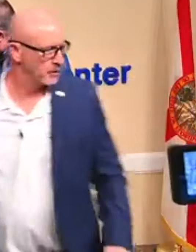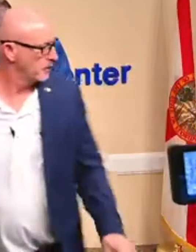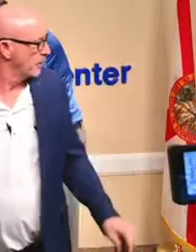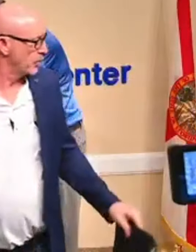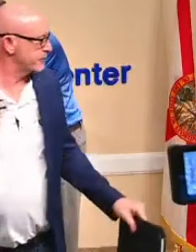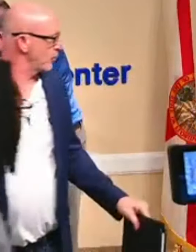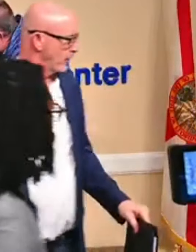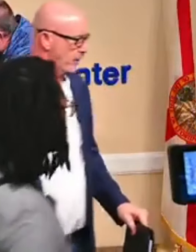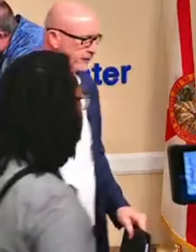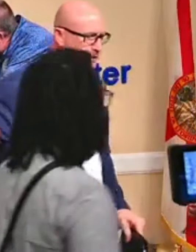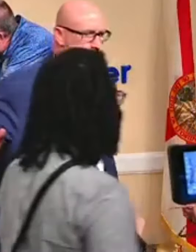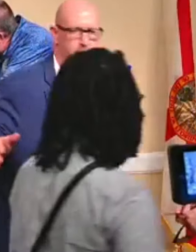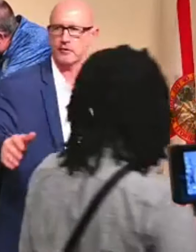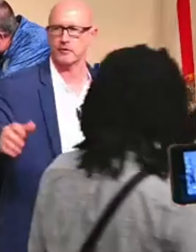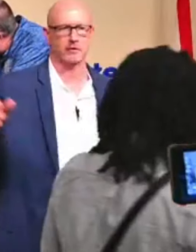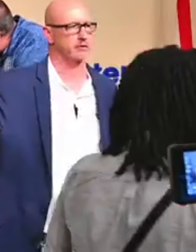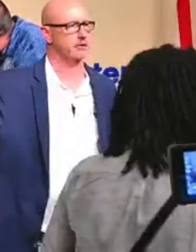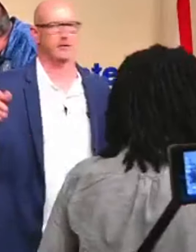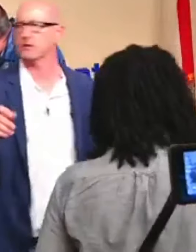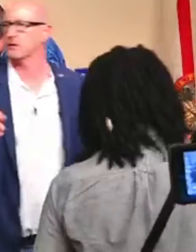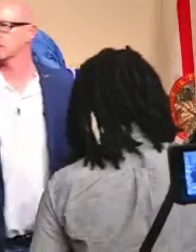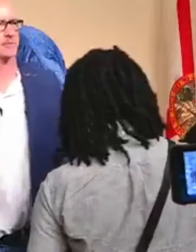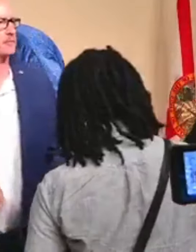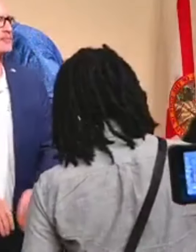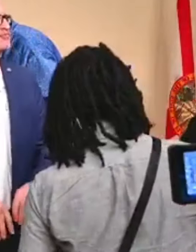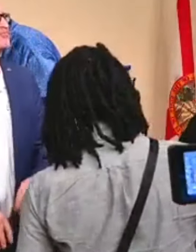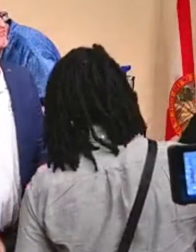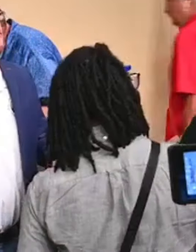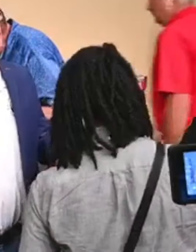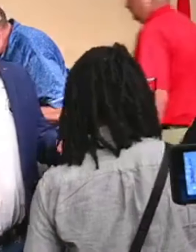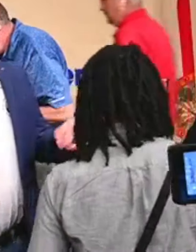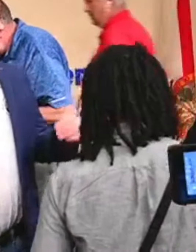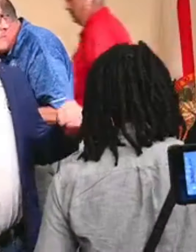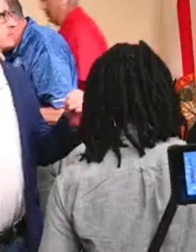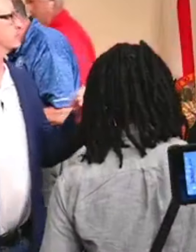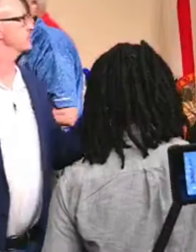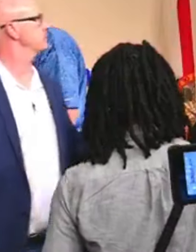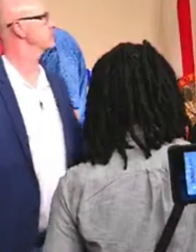Sheriff.